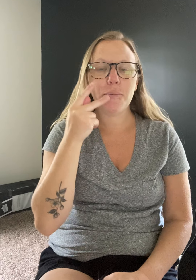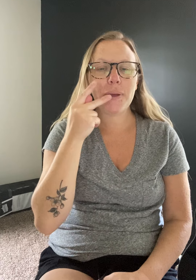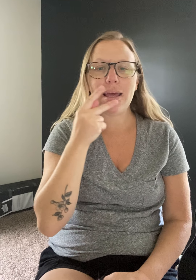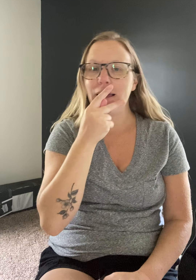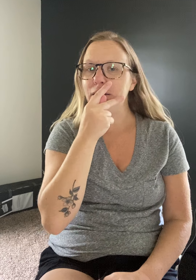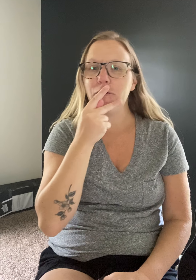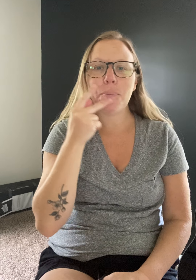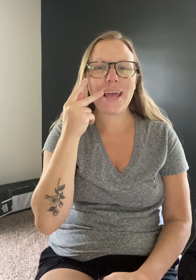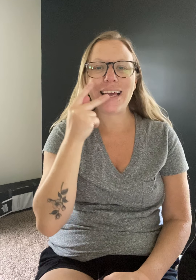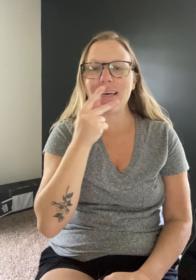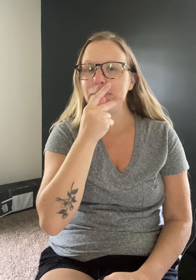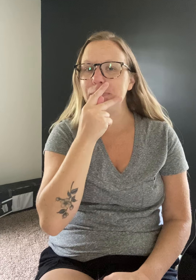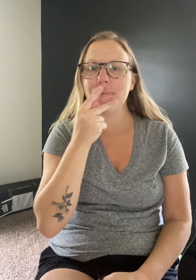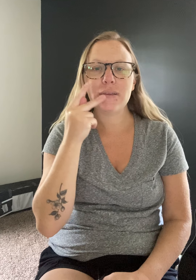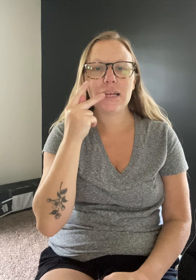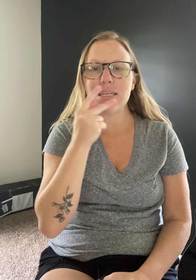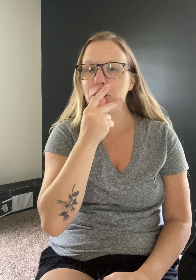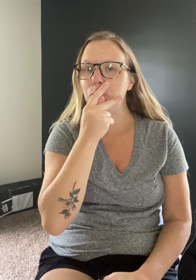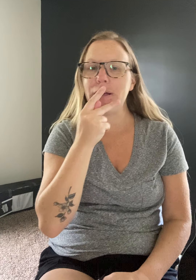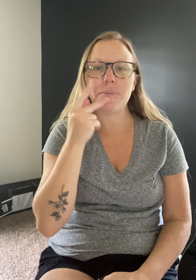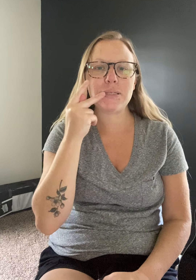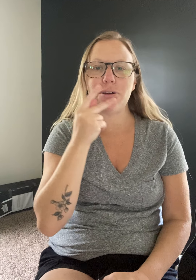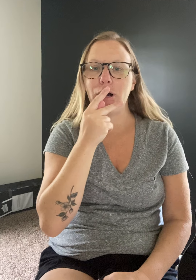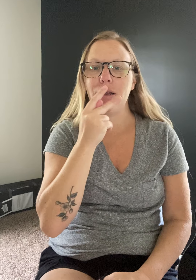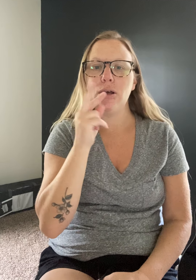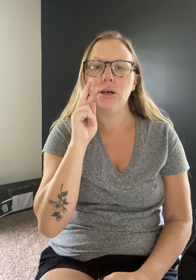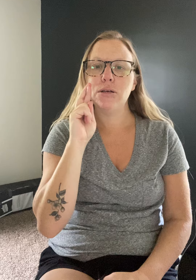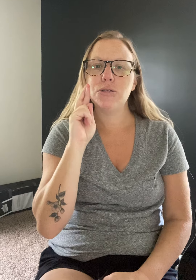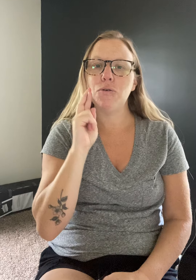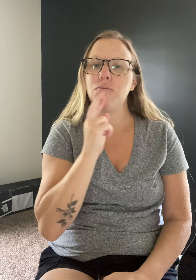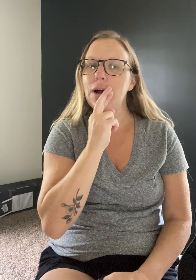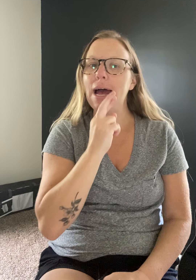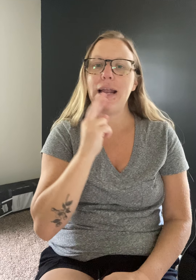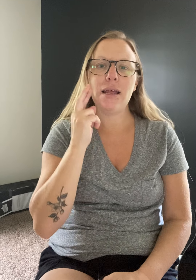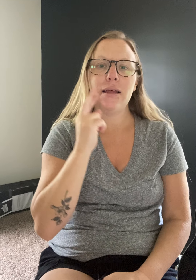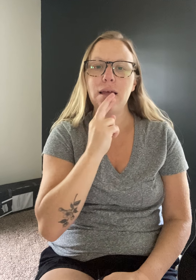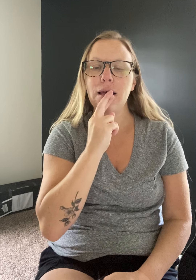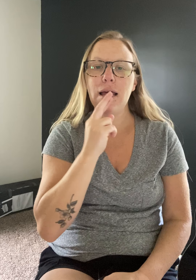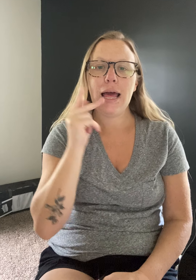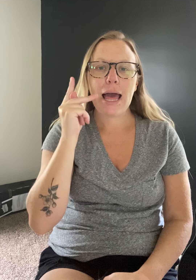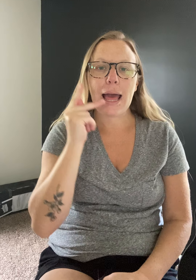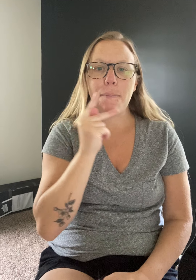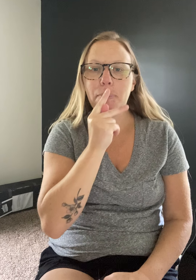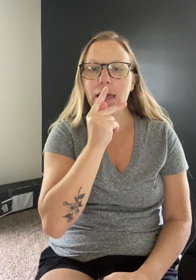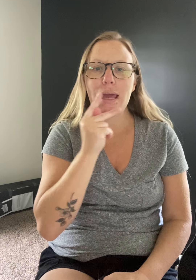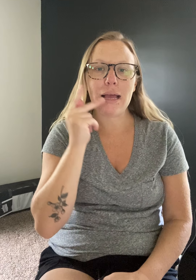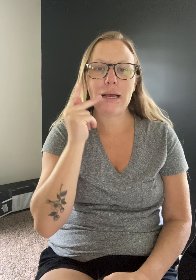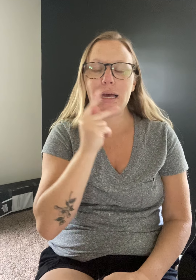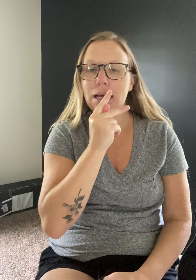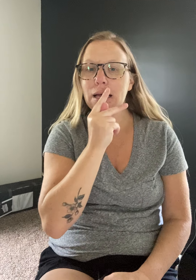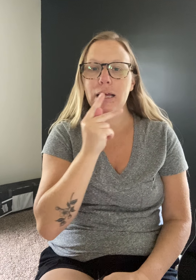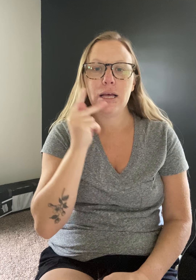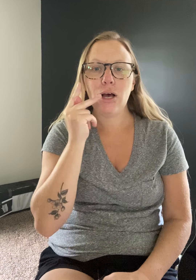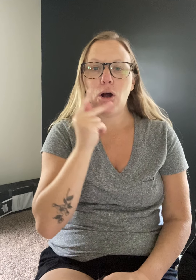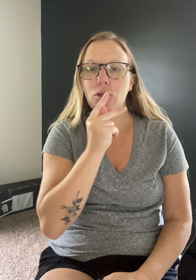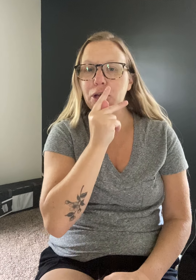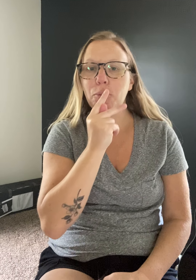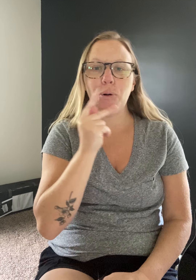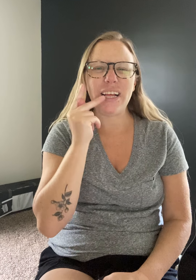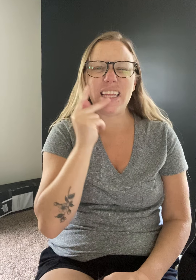P, for pink. It's like you're putting lipstick on. So red and pink are like you're putting